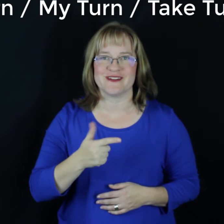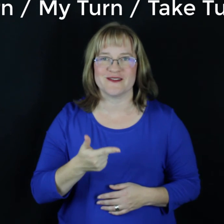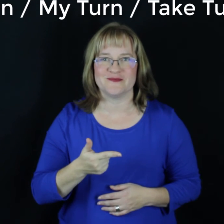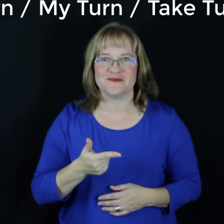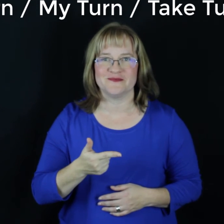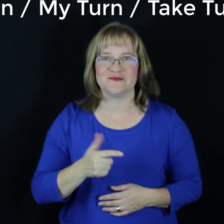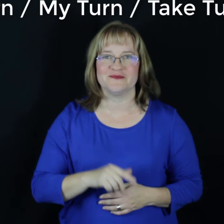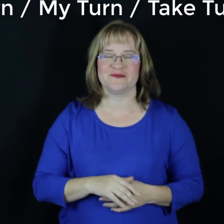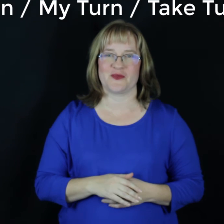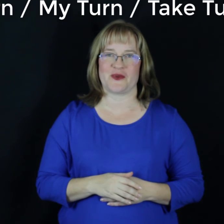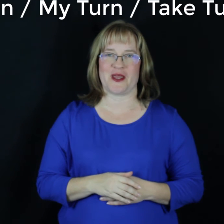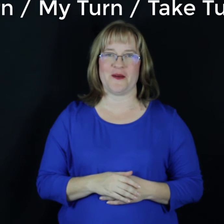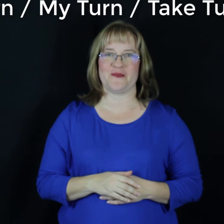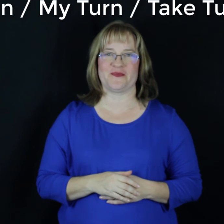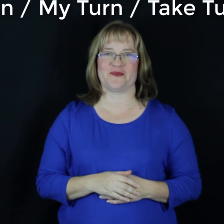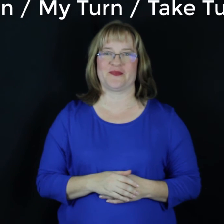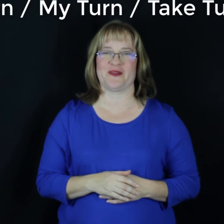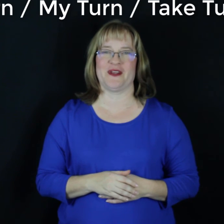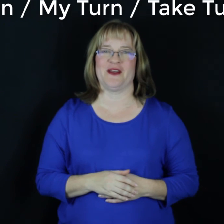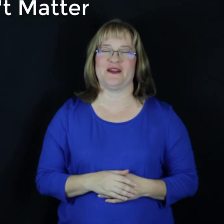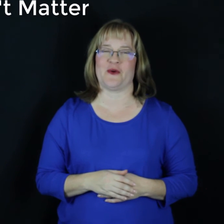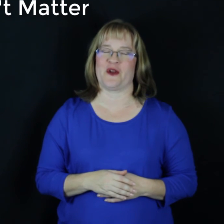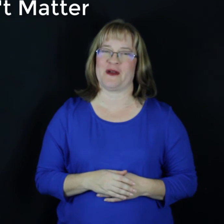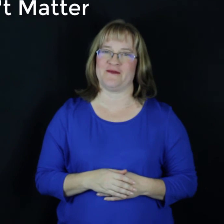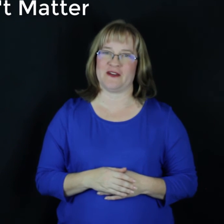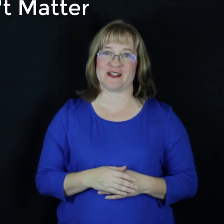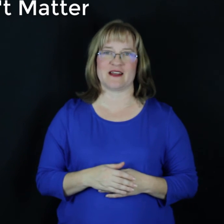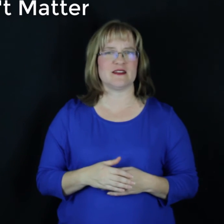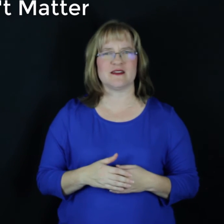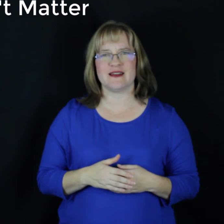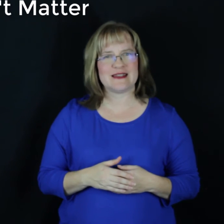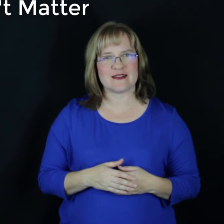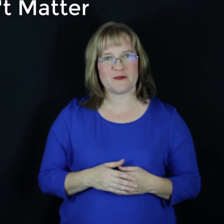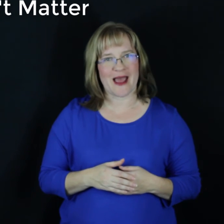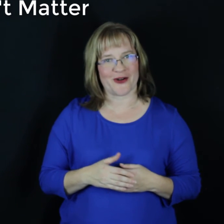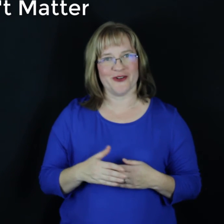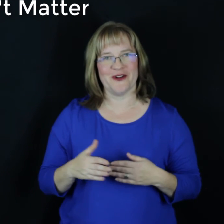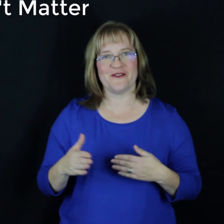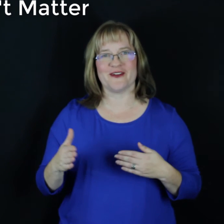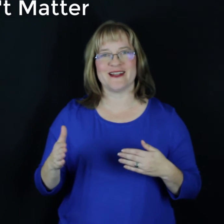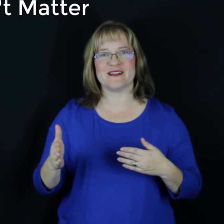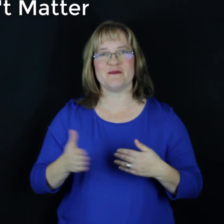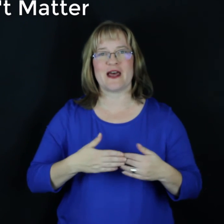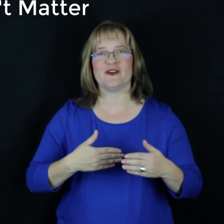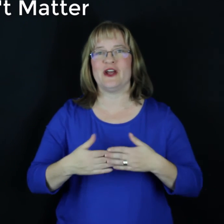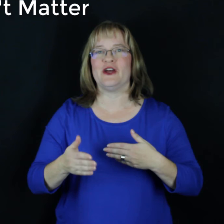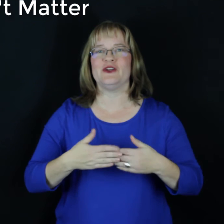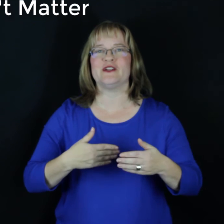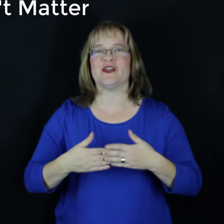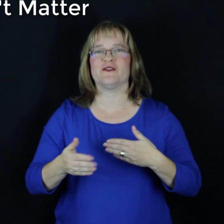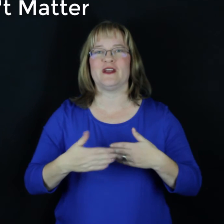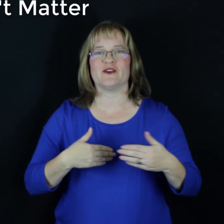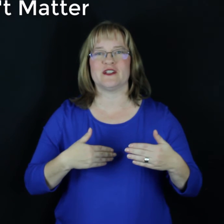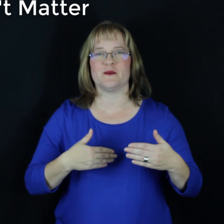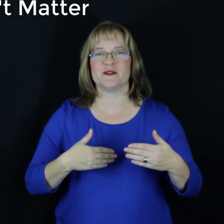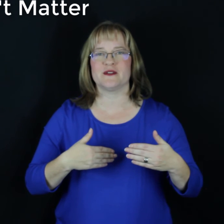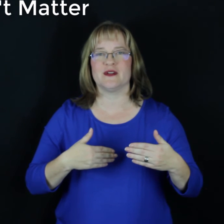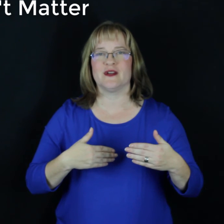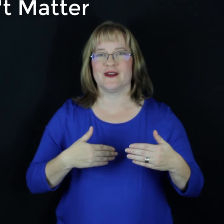turns. Okay? And one of my favorite signs is, doesn't matter. For it doesn't matter, you take your fingertips